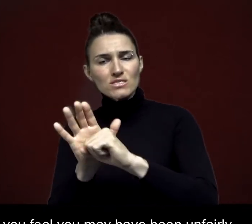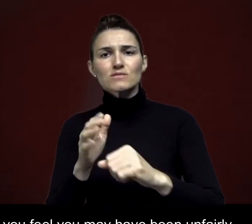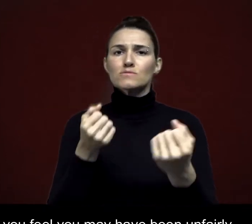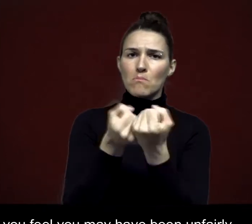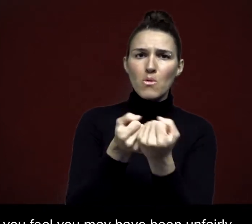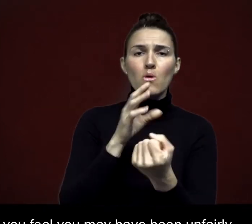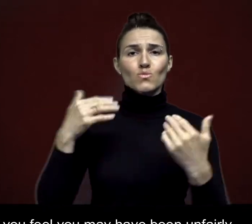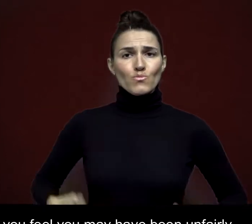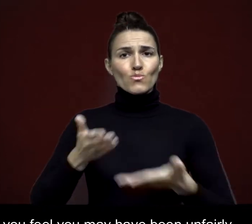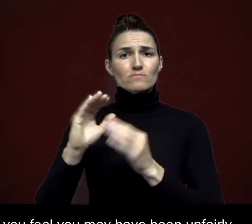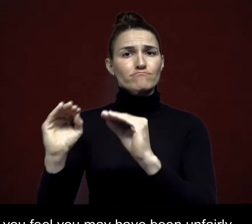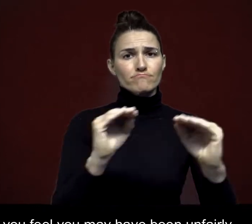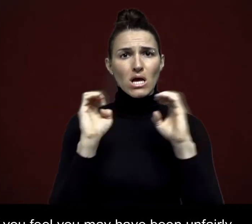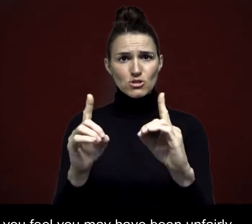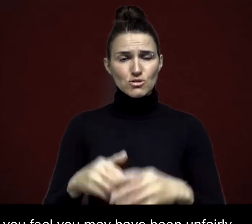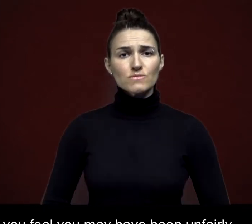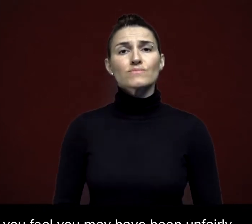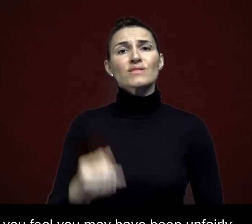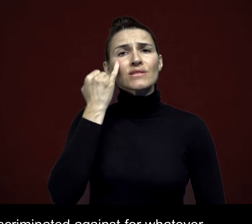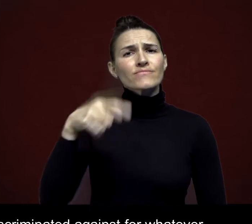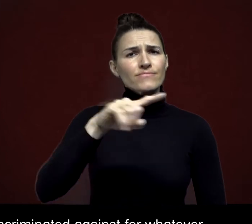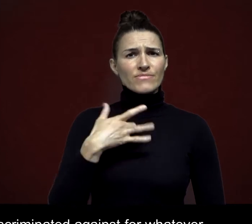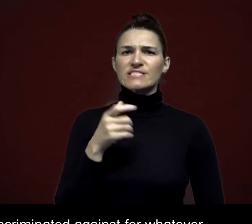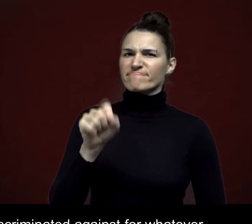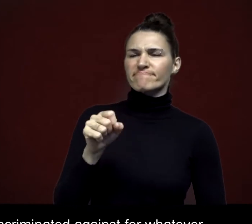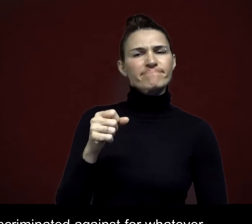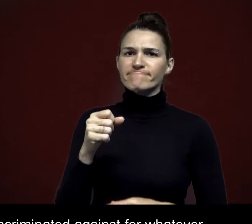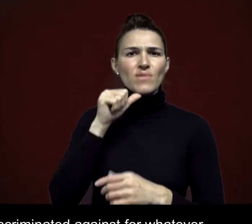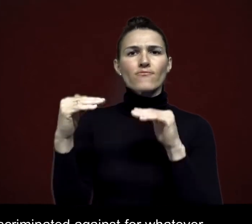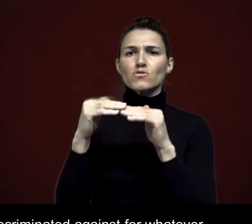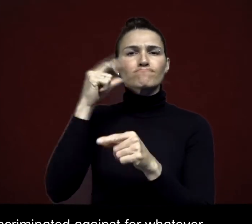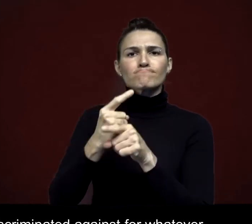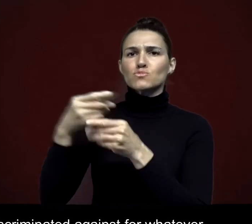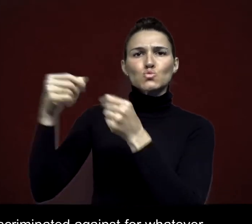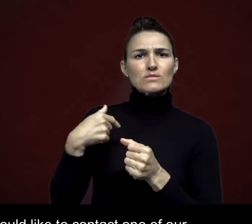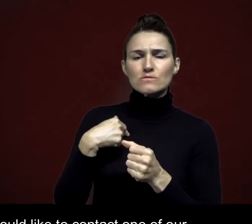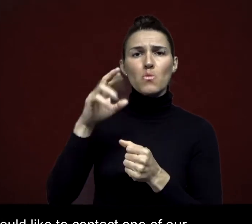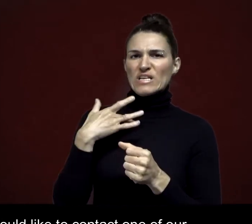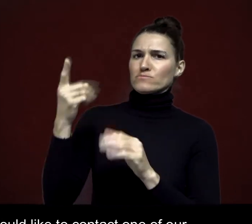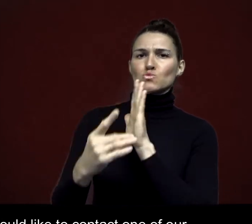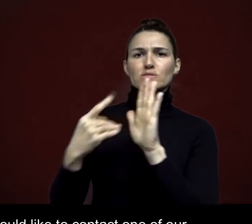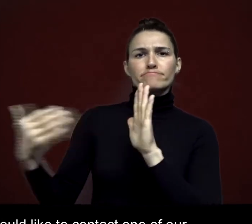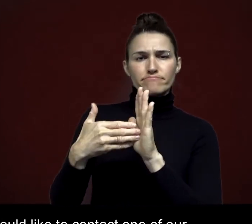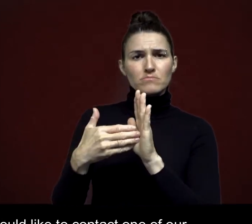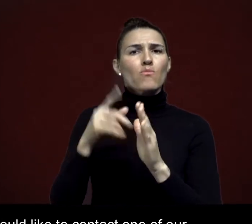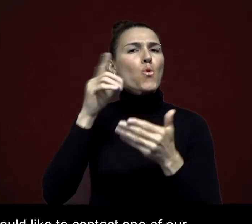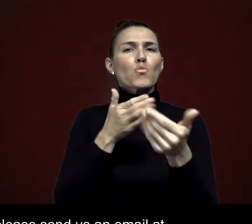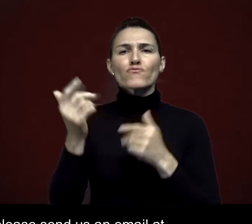education. If you feel you may have been unfairly treated or discriminated against for whatever reason, or would like to contact one of our